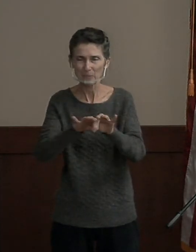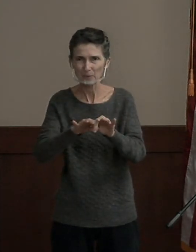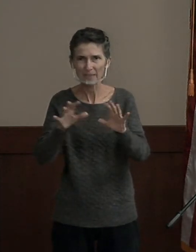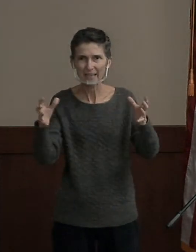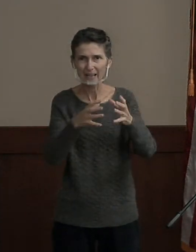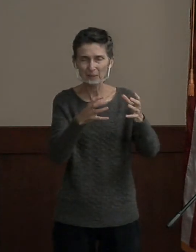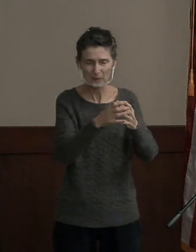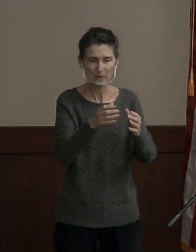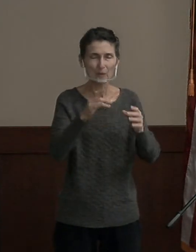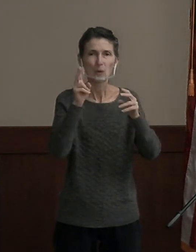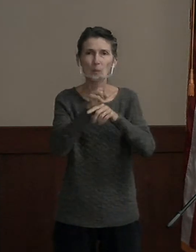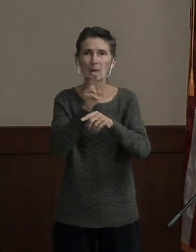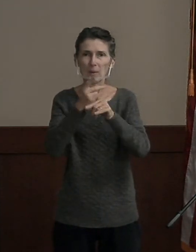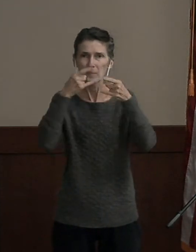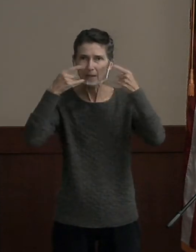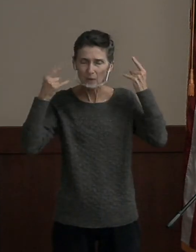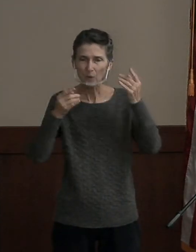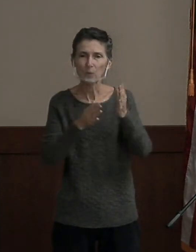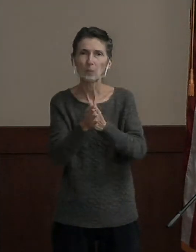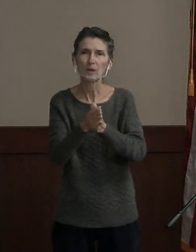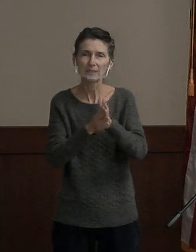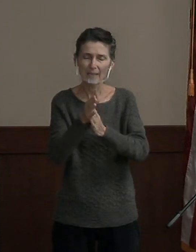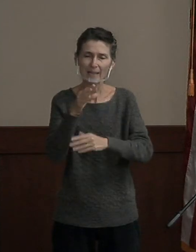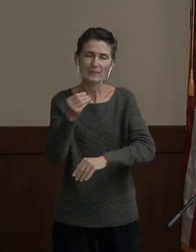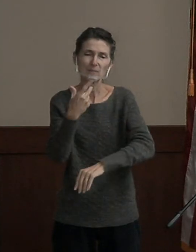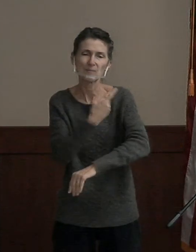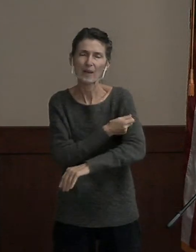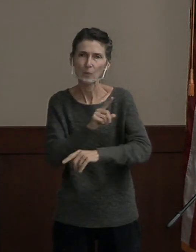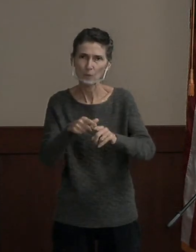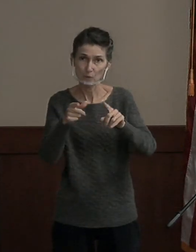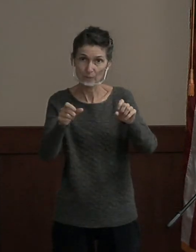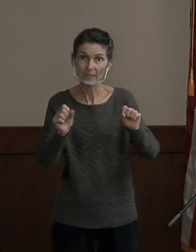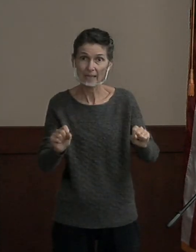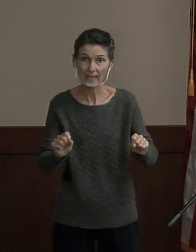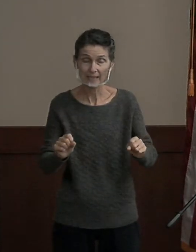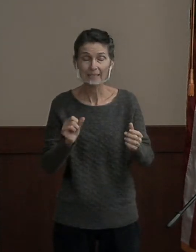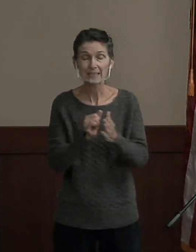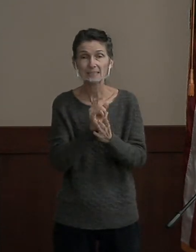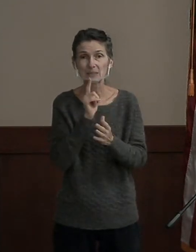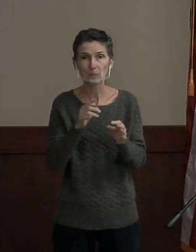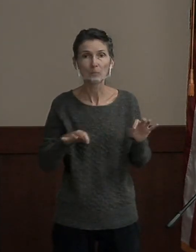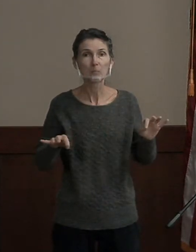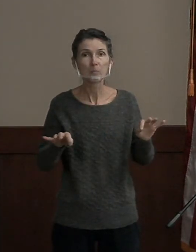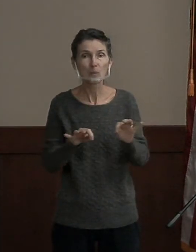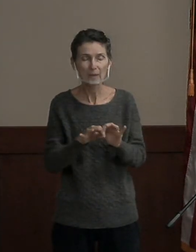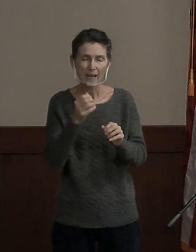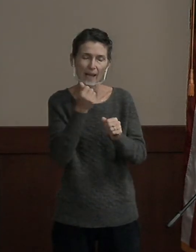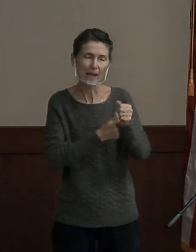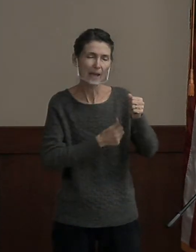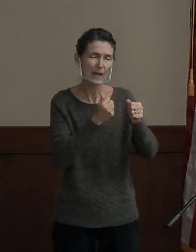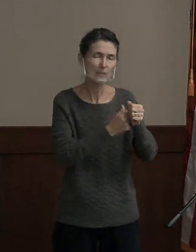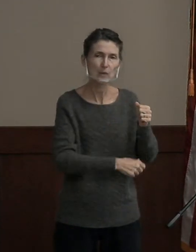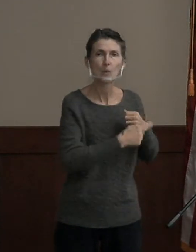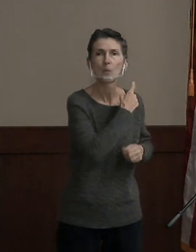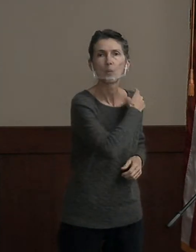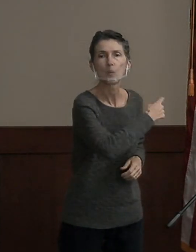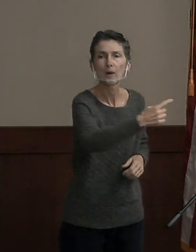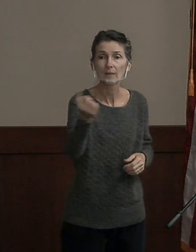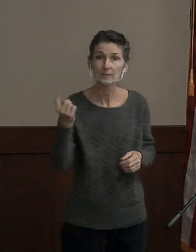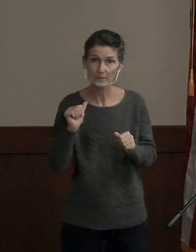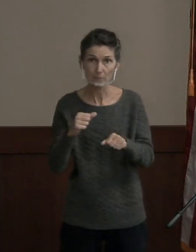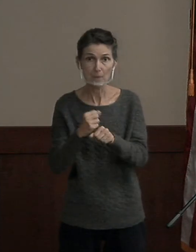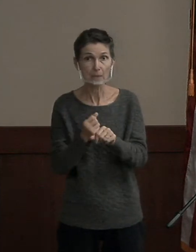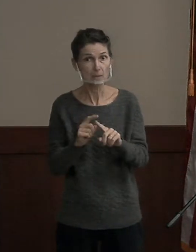mask, wash your hands, and get vaccinated when you can. This is important because every one of us can make a